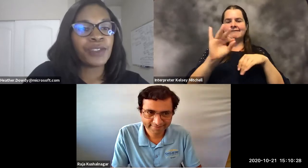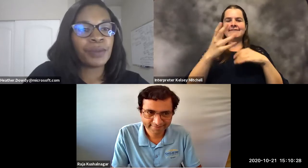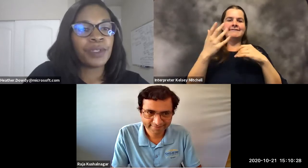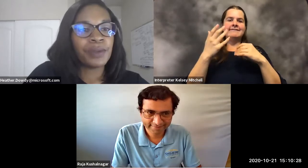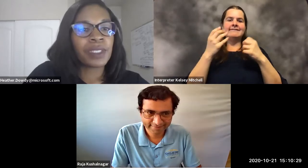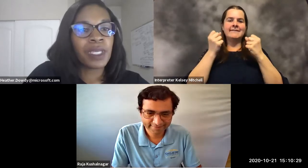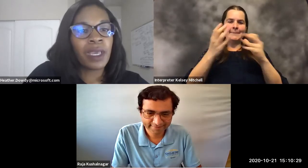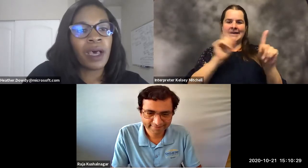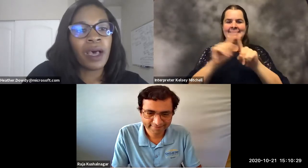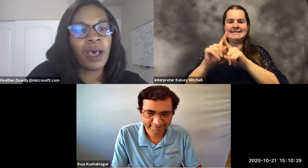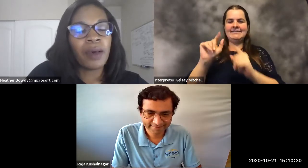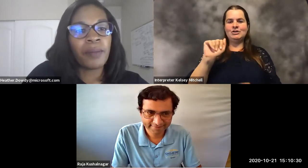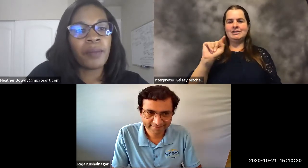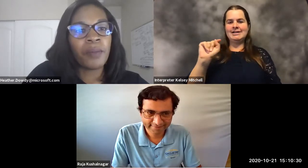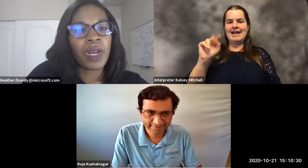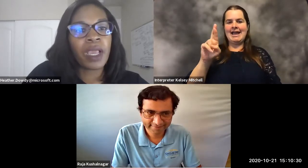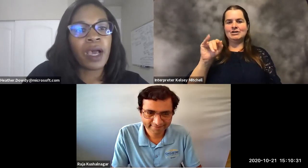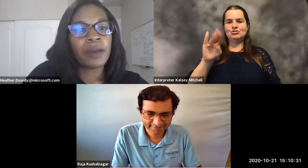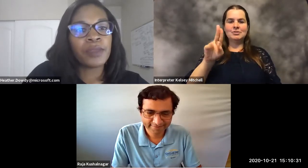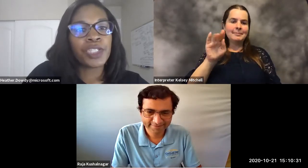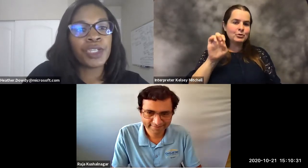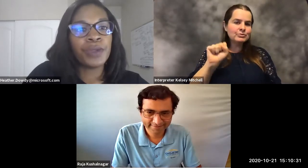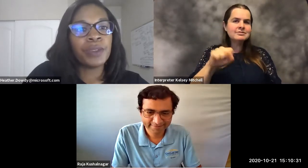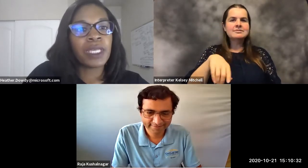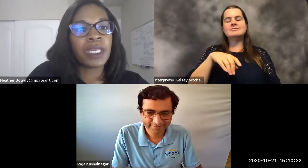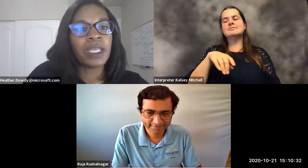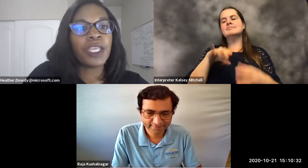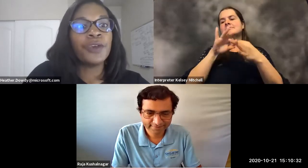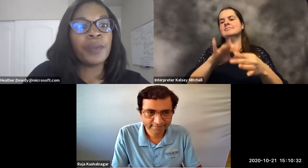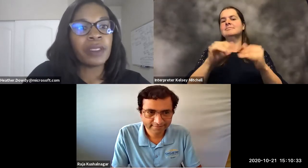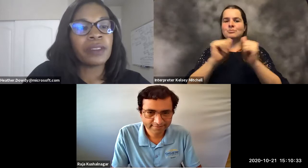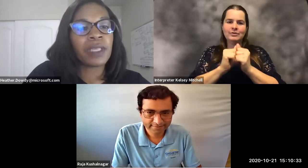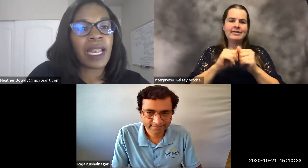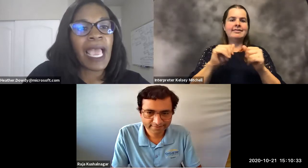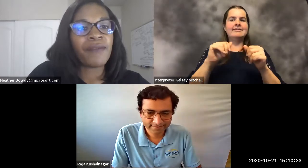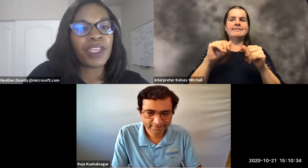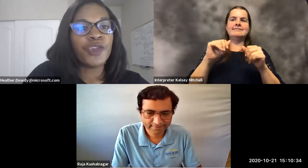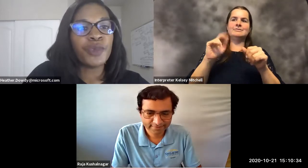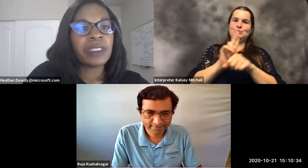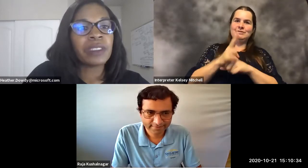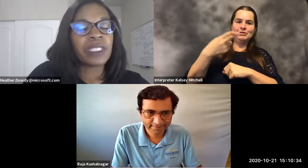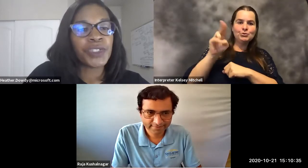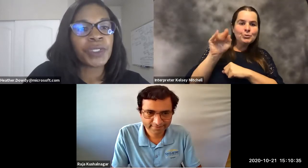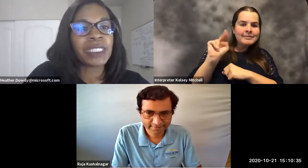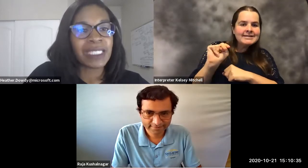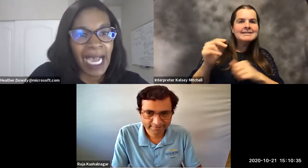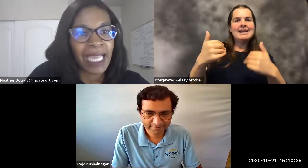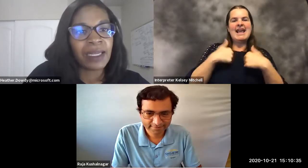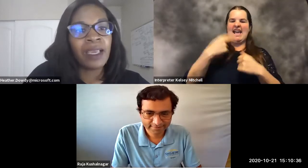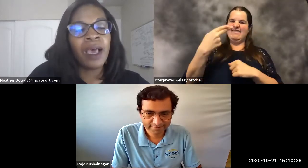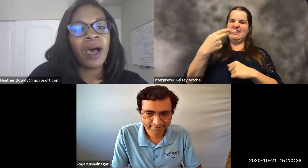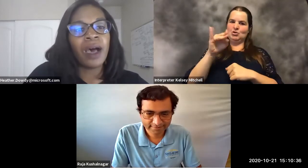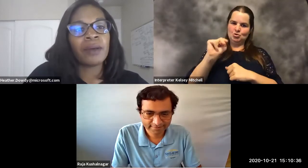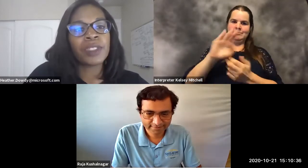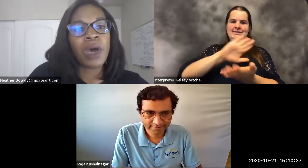of attributes when it comes to using humans and having human-centered